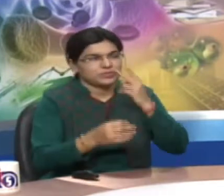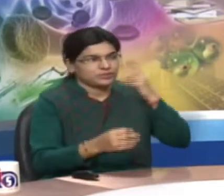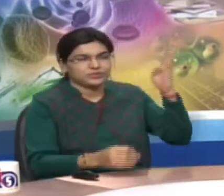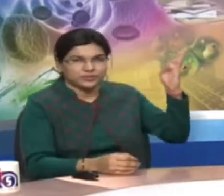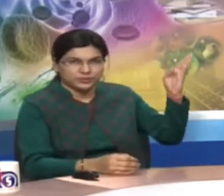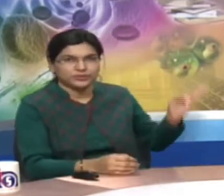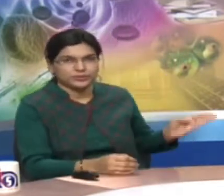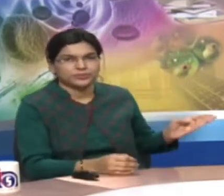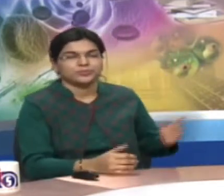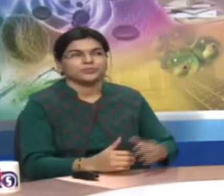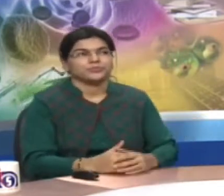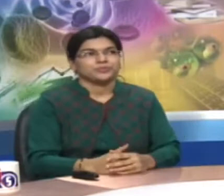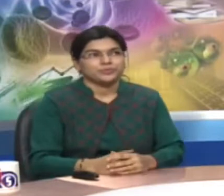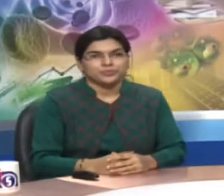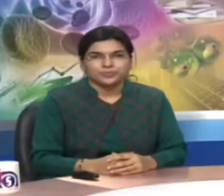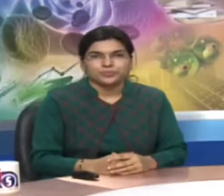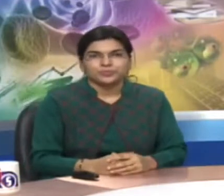For example,